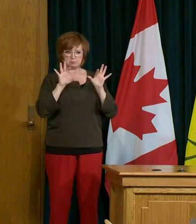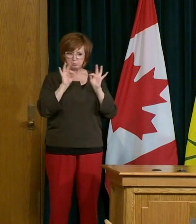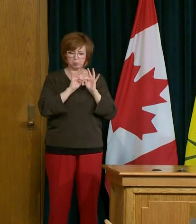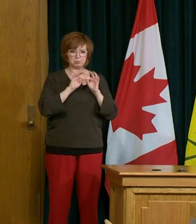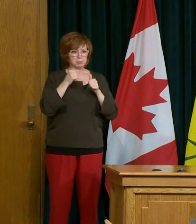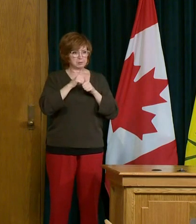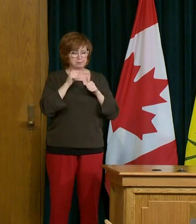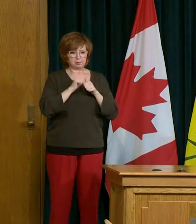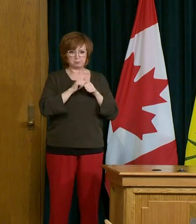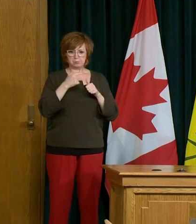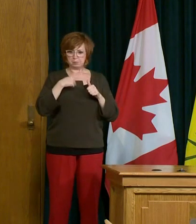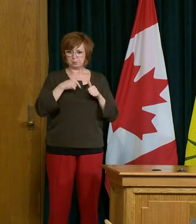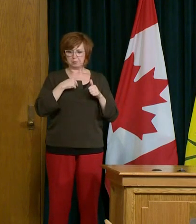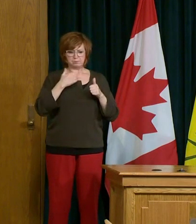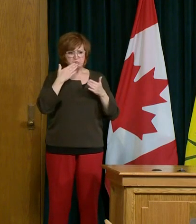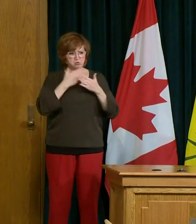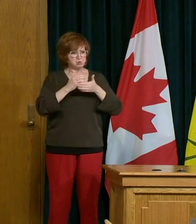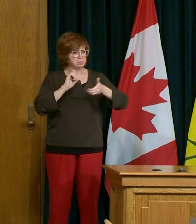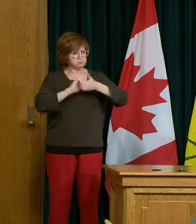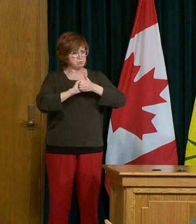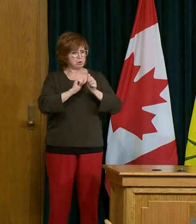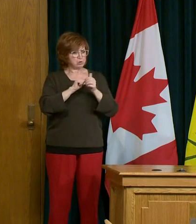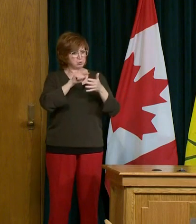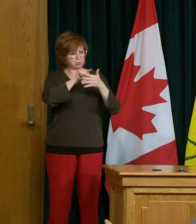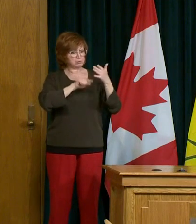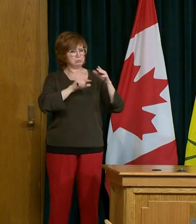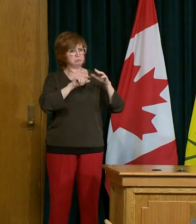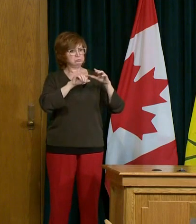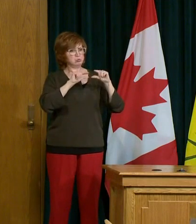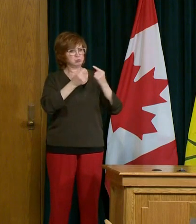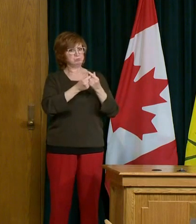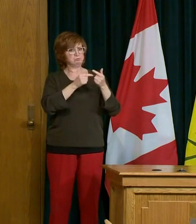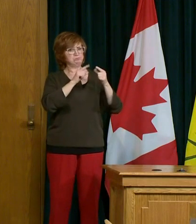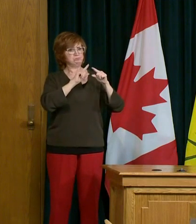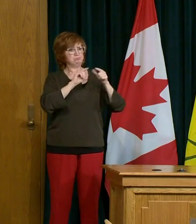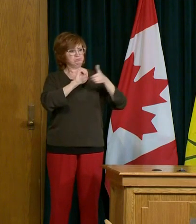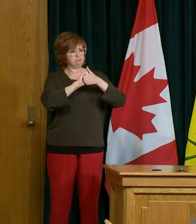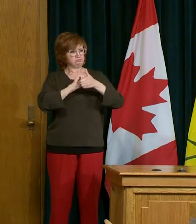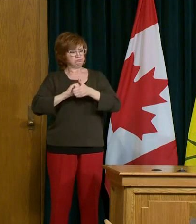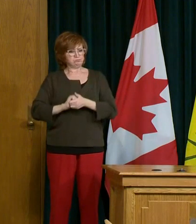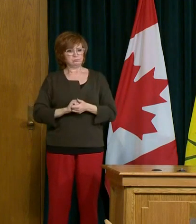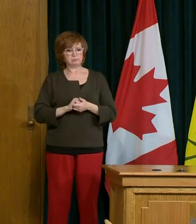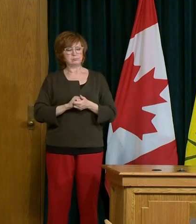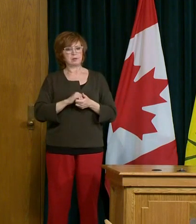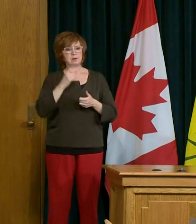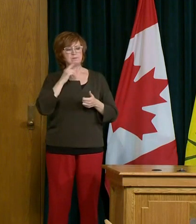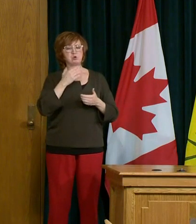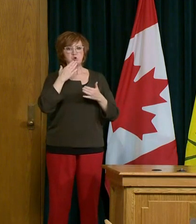But we do have excellent partnerships and are building data sharing agreements to build on the